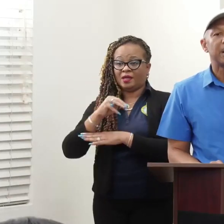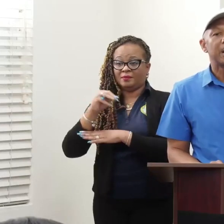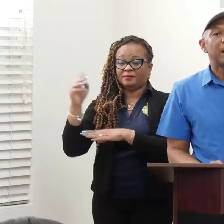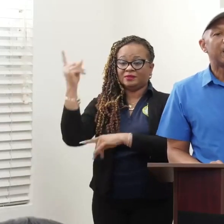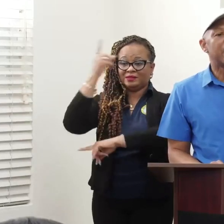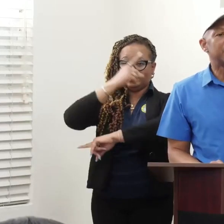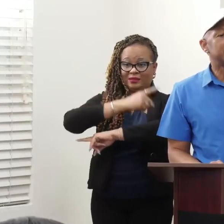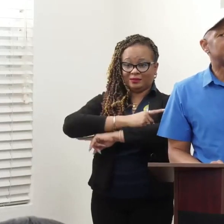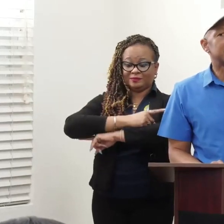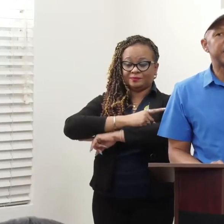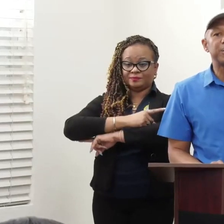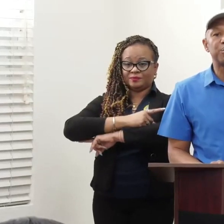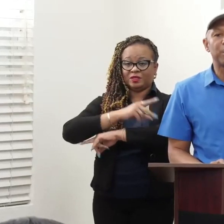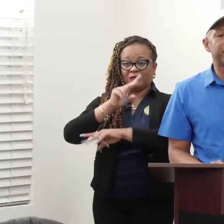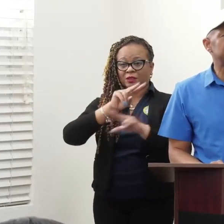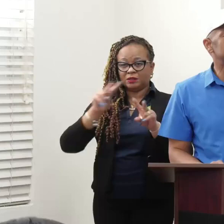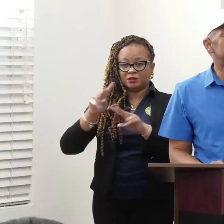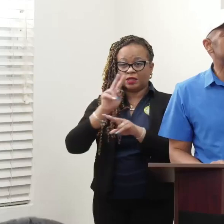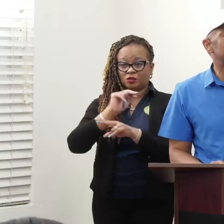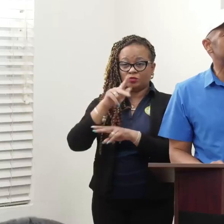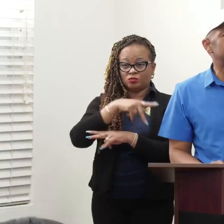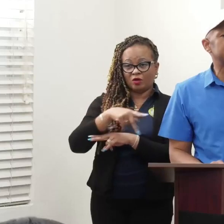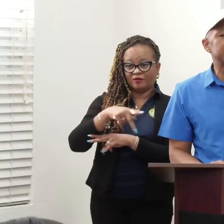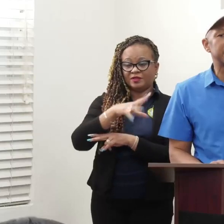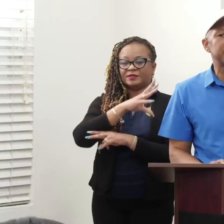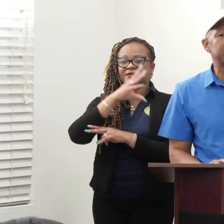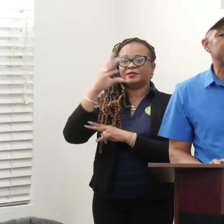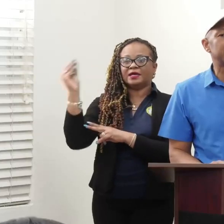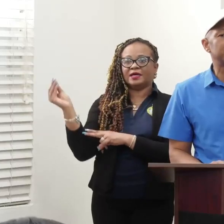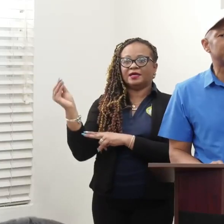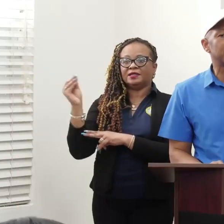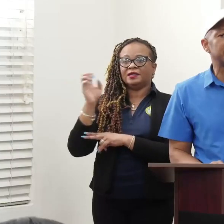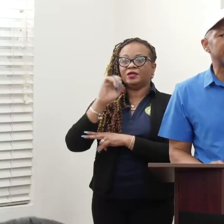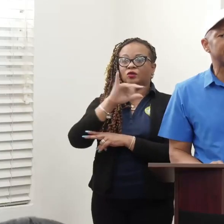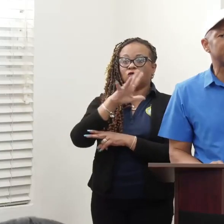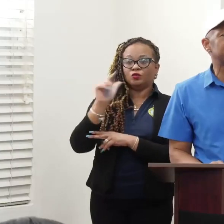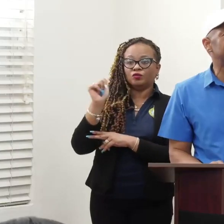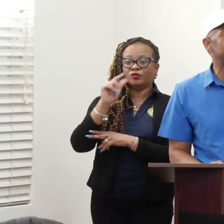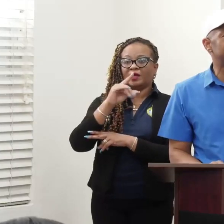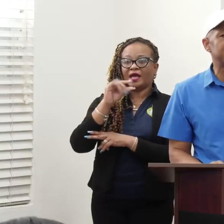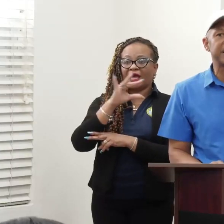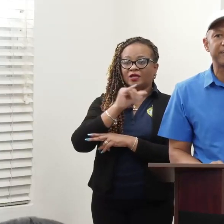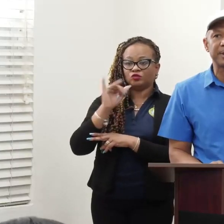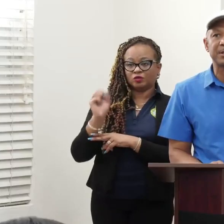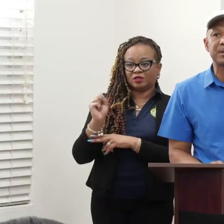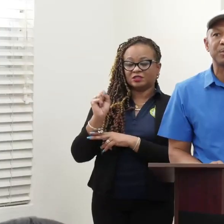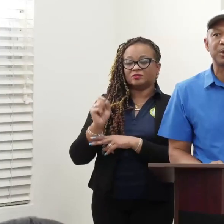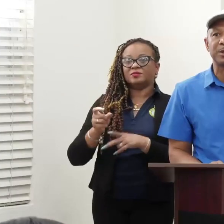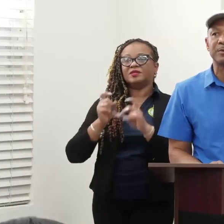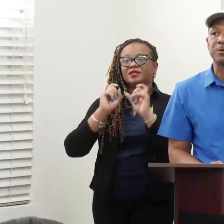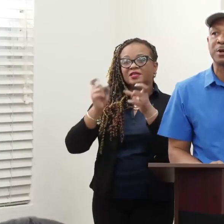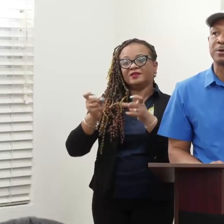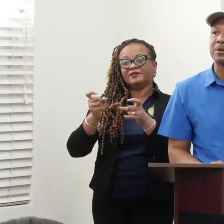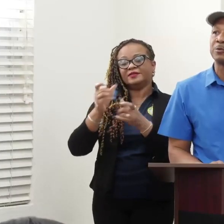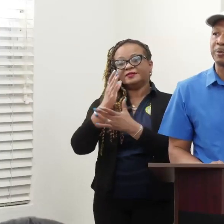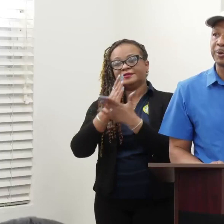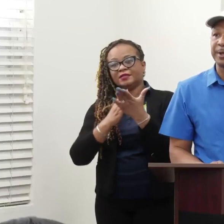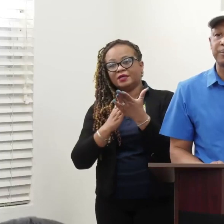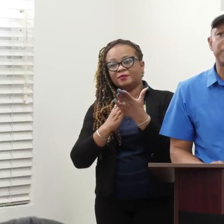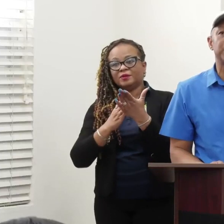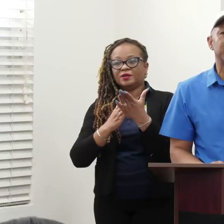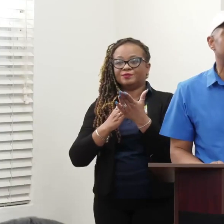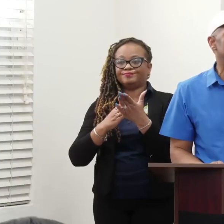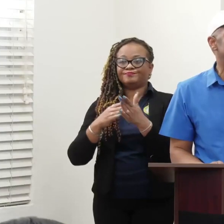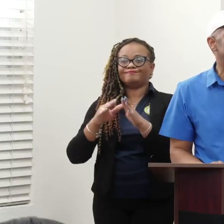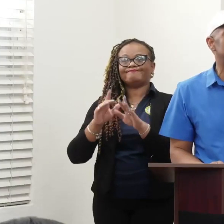Today. Looks like New Providence and Eleuthera and Andros may have been given somewhat of a